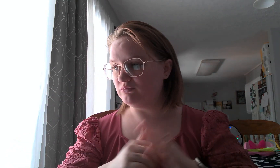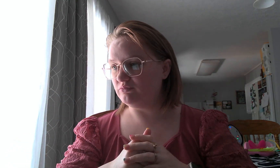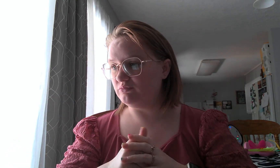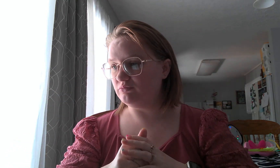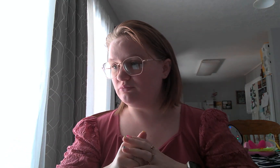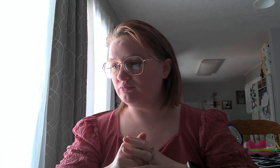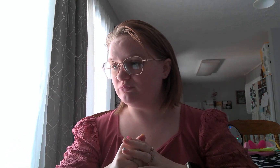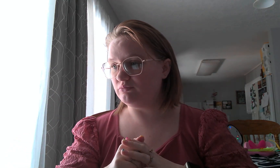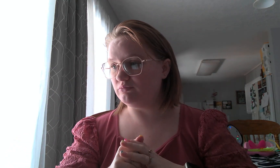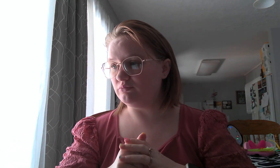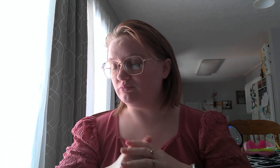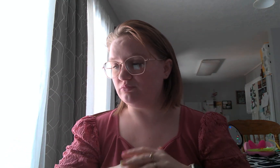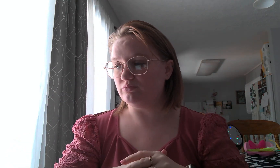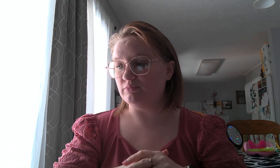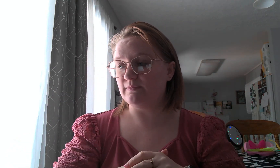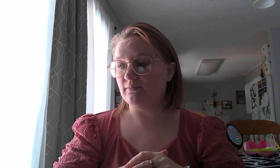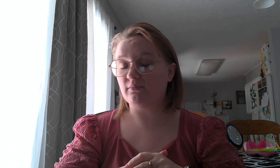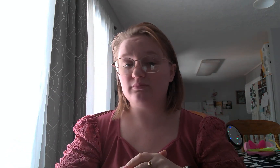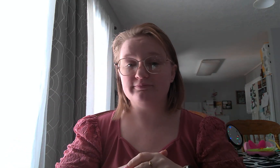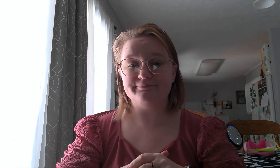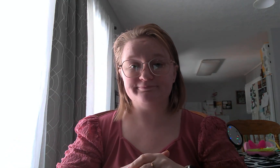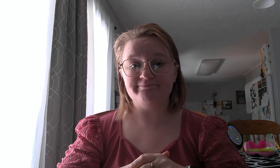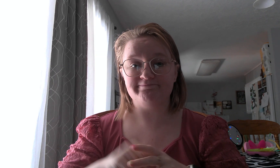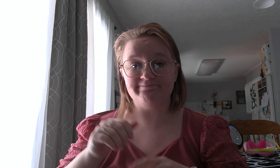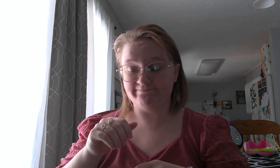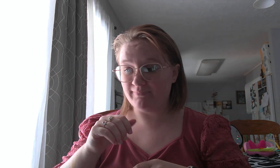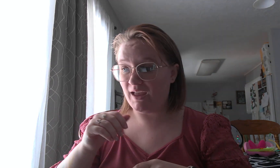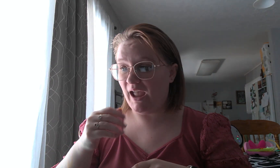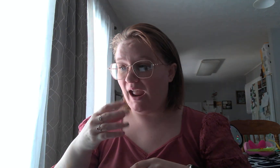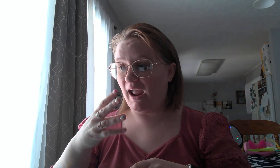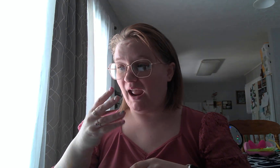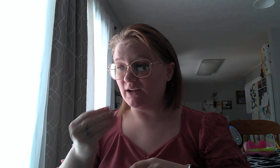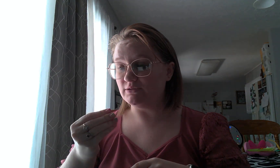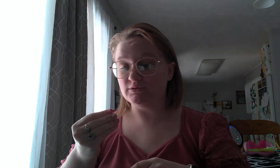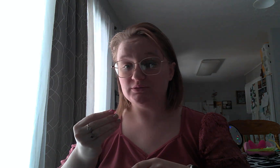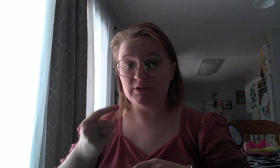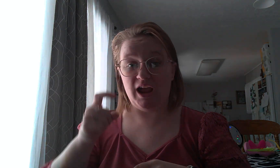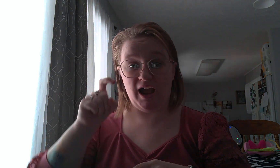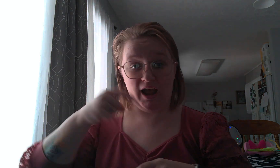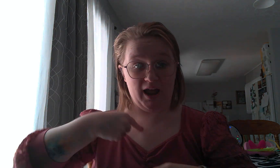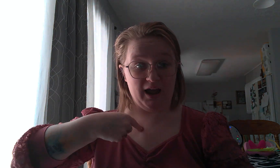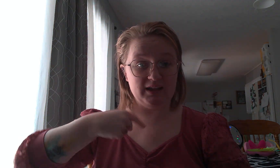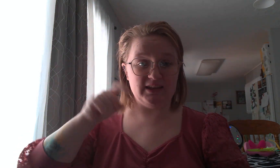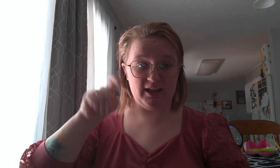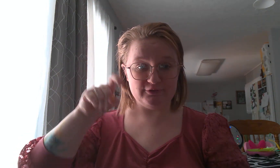doesn't matter their different cultures, just understanding them individually.